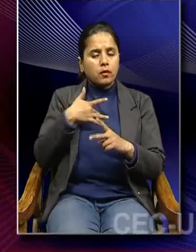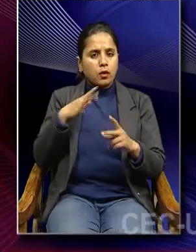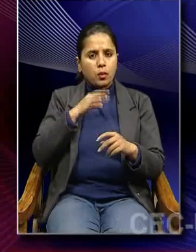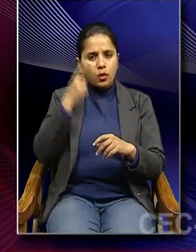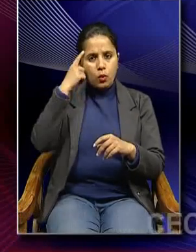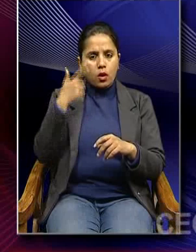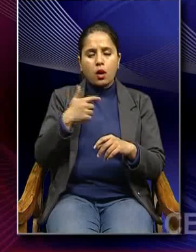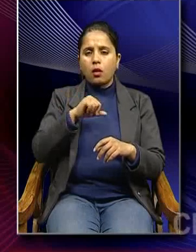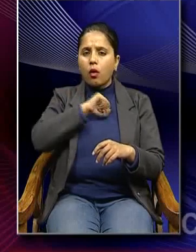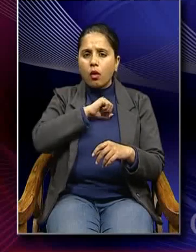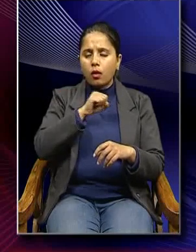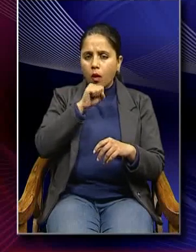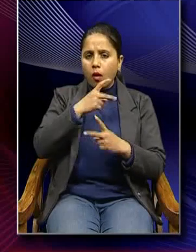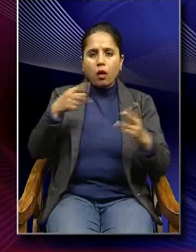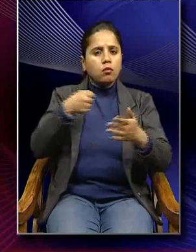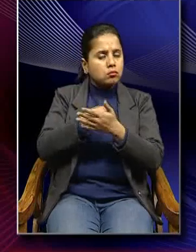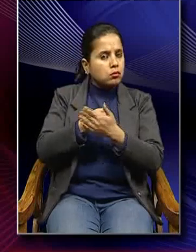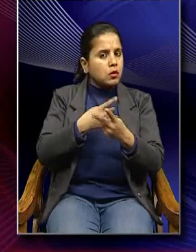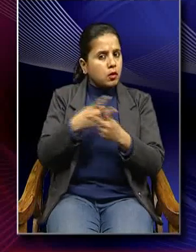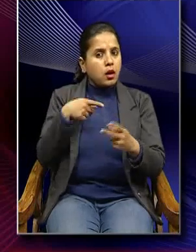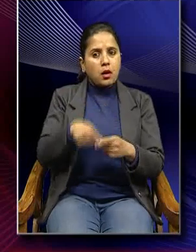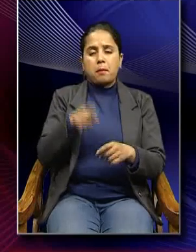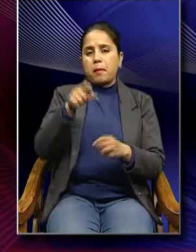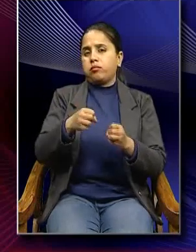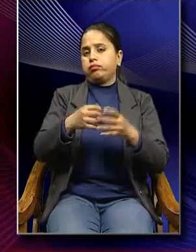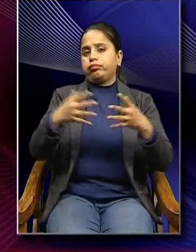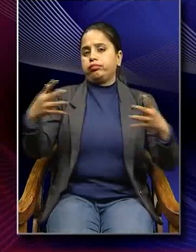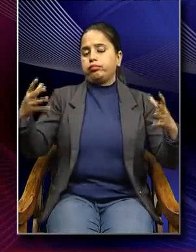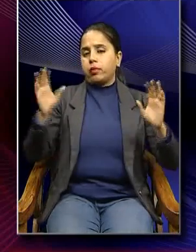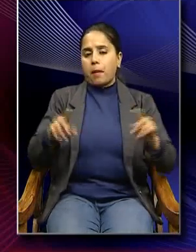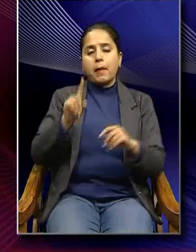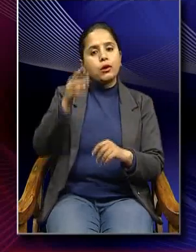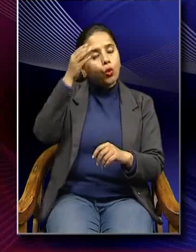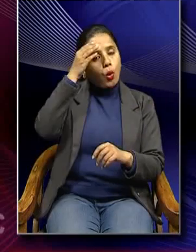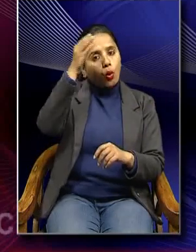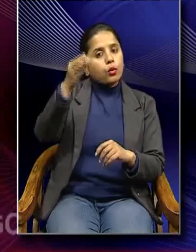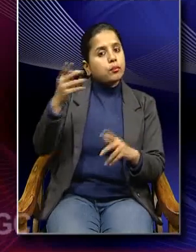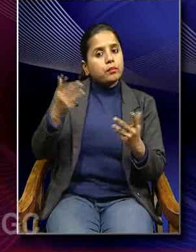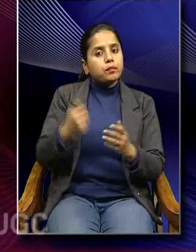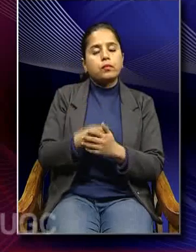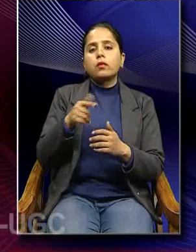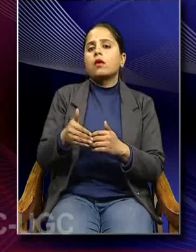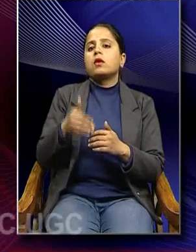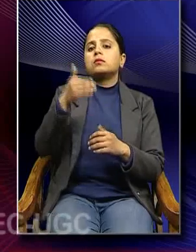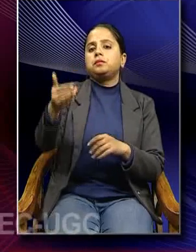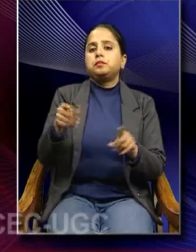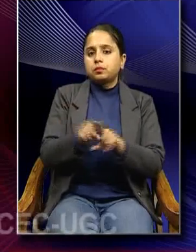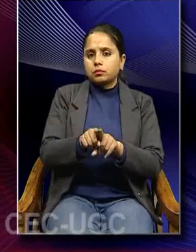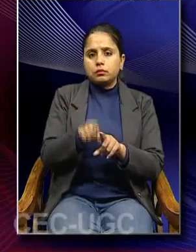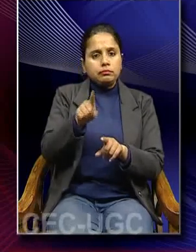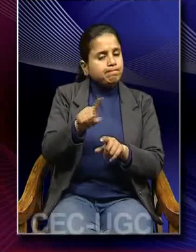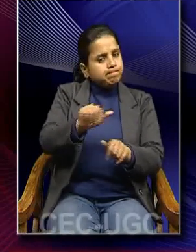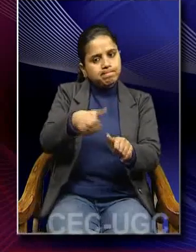primarily means that overpopulation, but the concept goes on further beyond